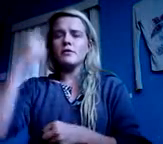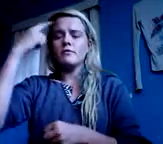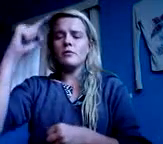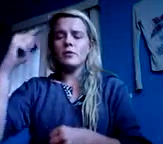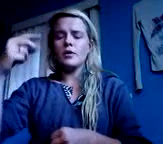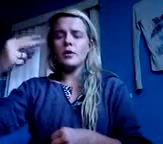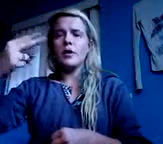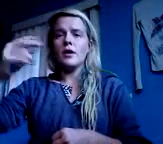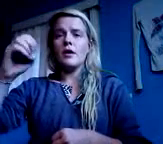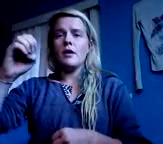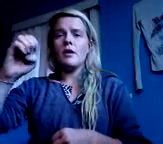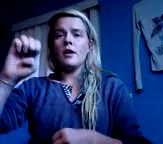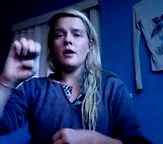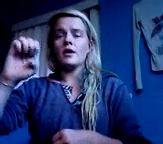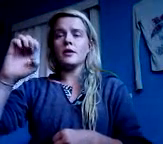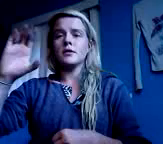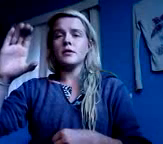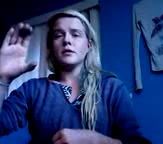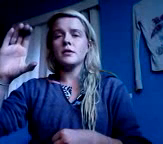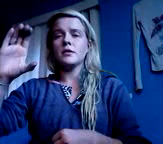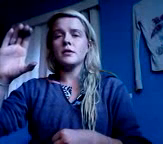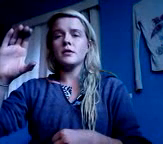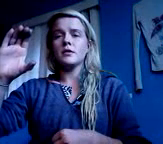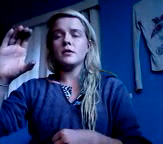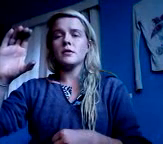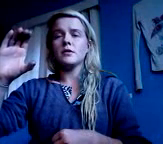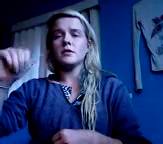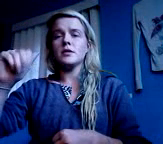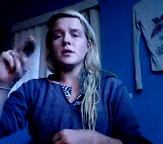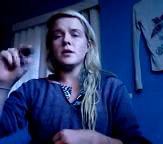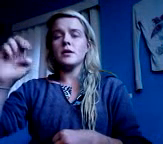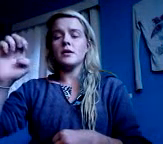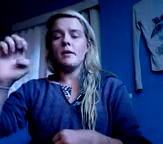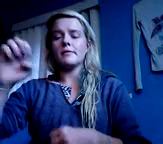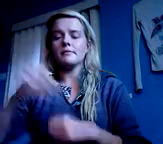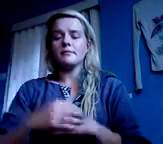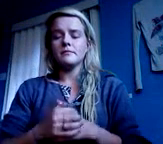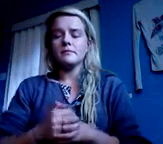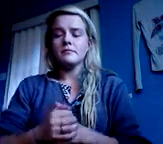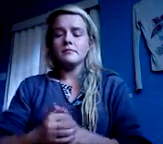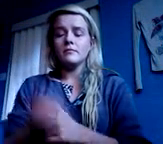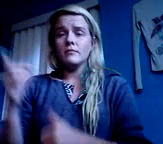hexane, C6H14, plus O2 yields CO2 and H2O.